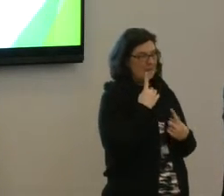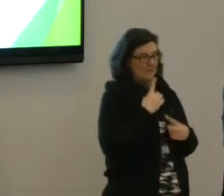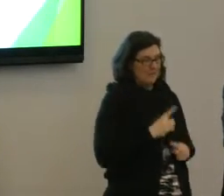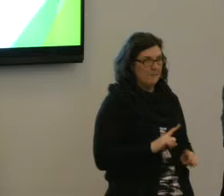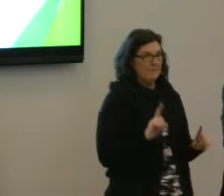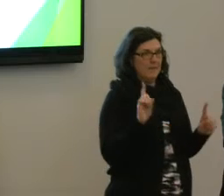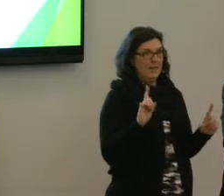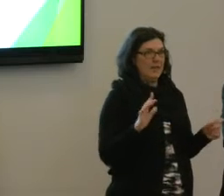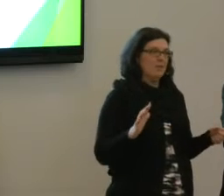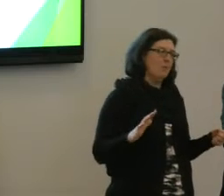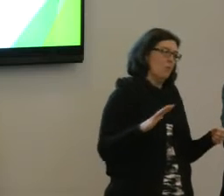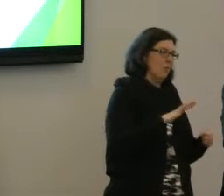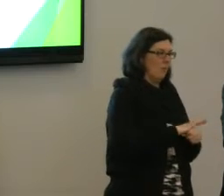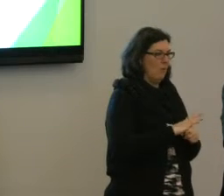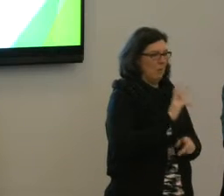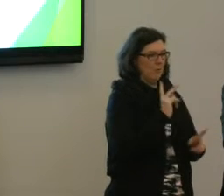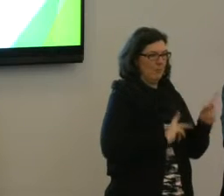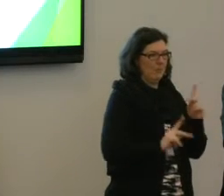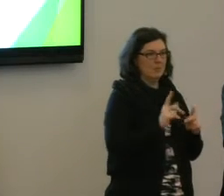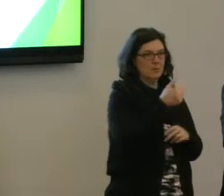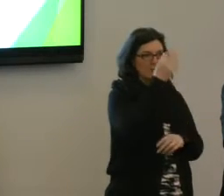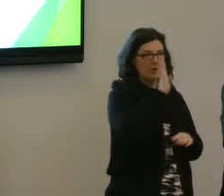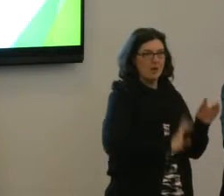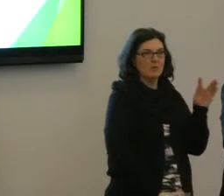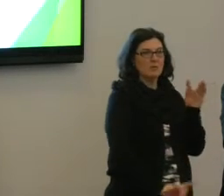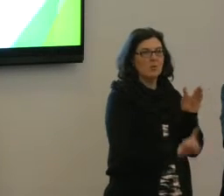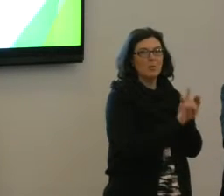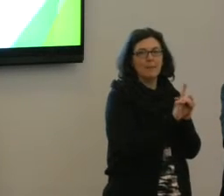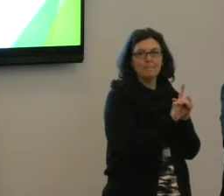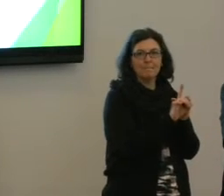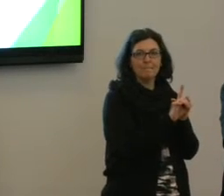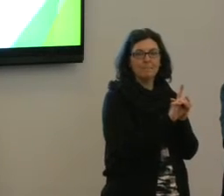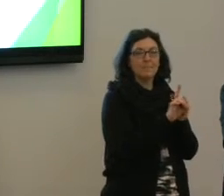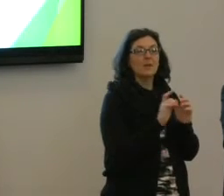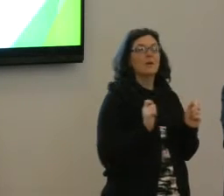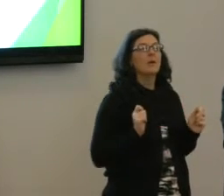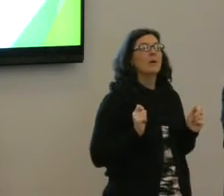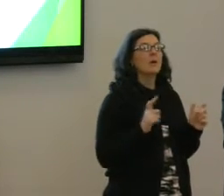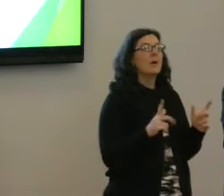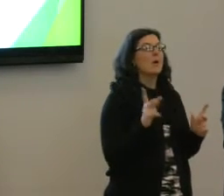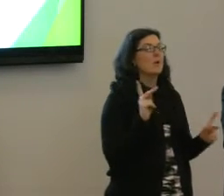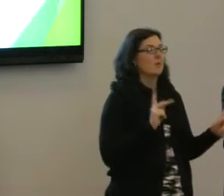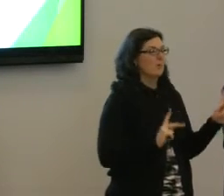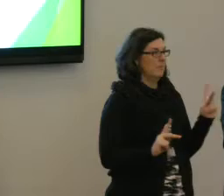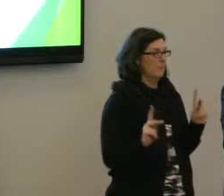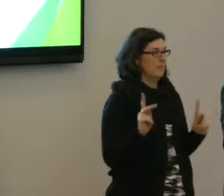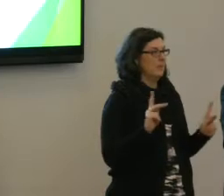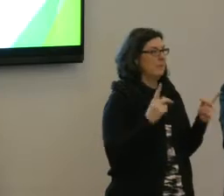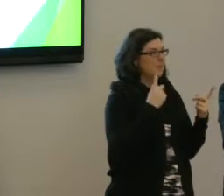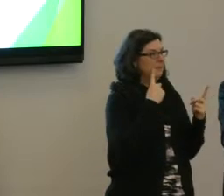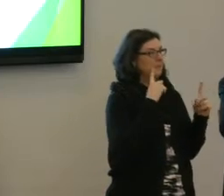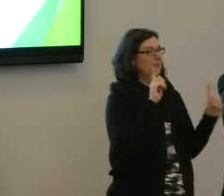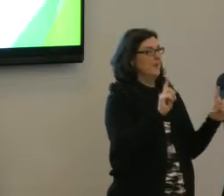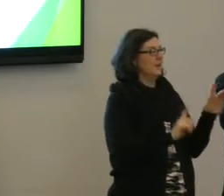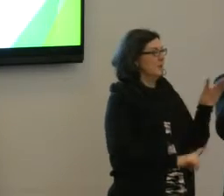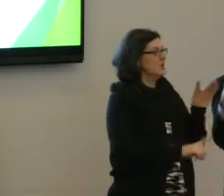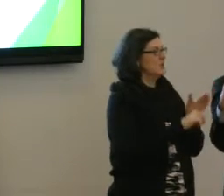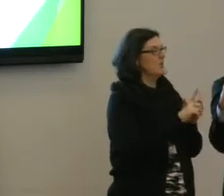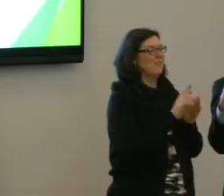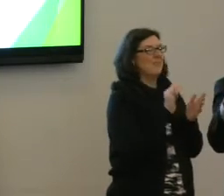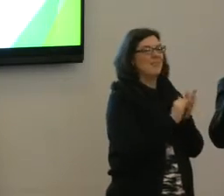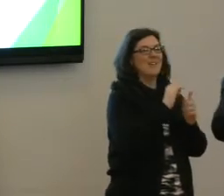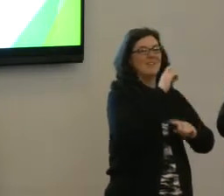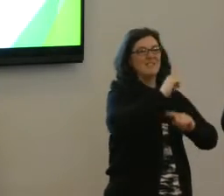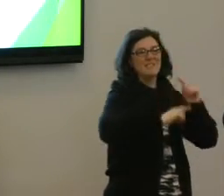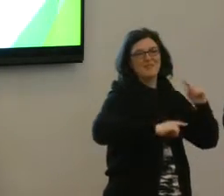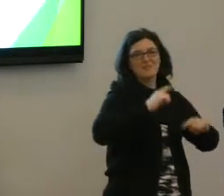the whole people of God finally showed up." You know, like all the people of God finally showed up. It's that diversity that